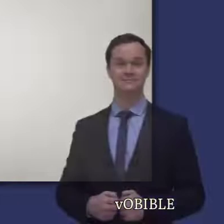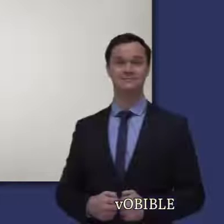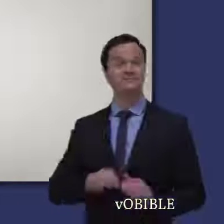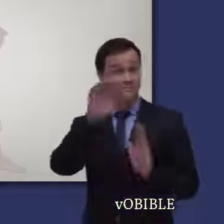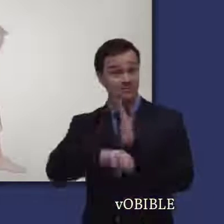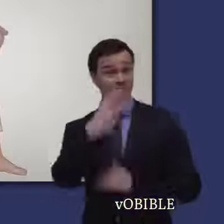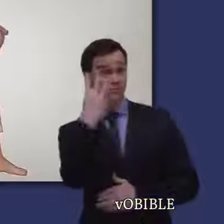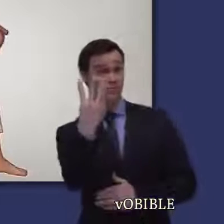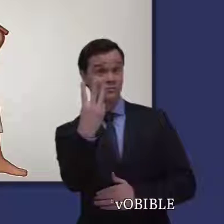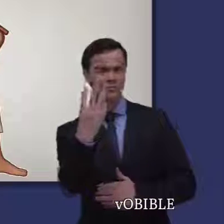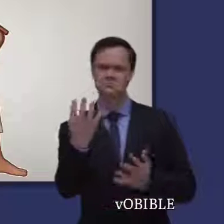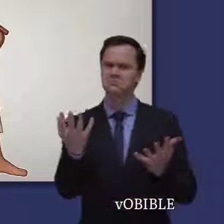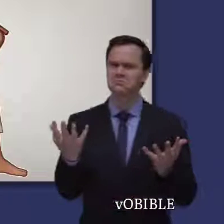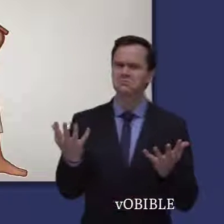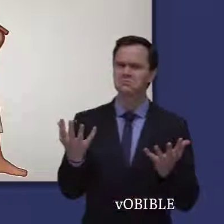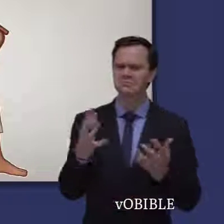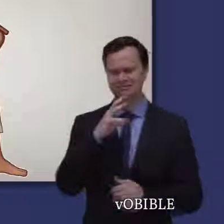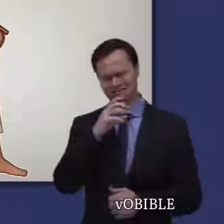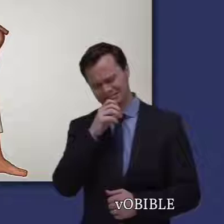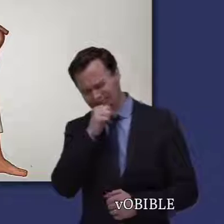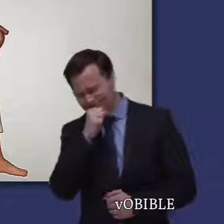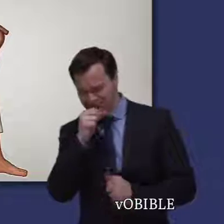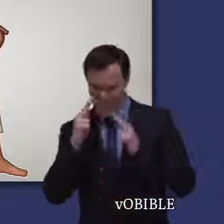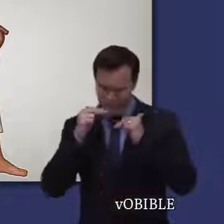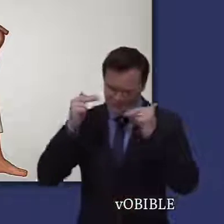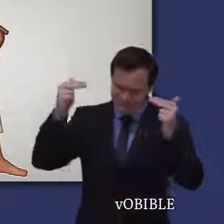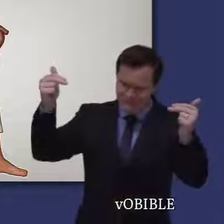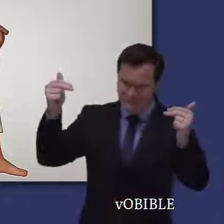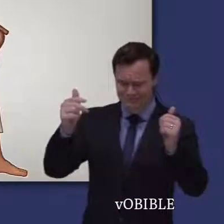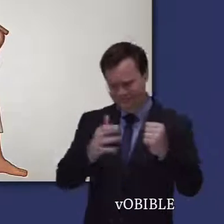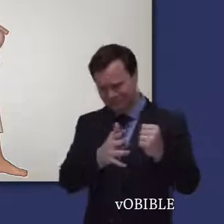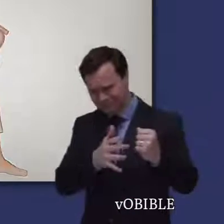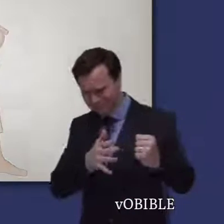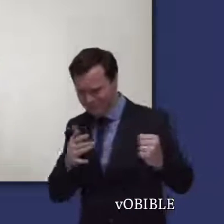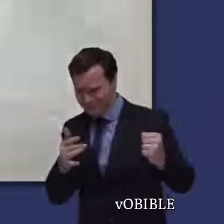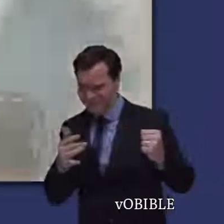Chapter 3 is a prayer of Habakkuk that is expressed in songs of mourning.